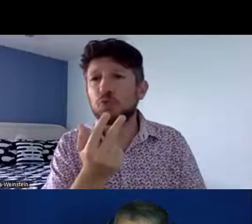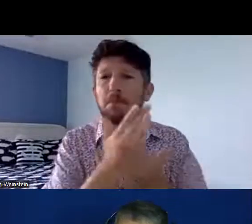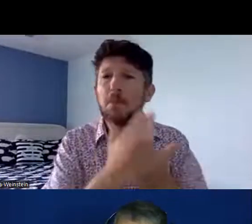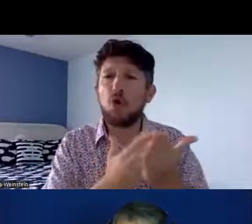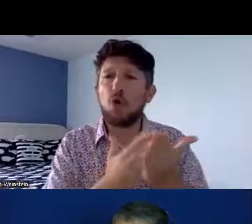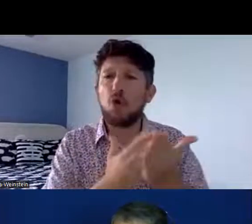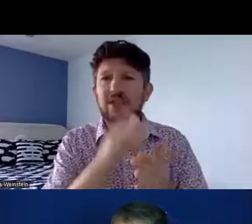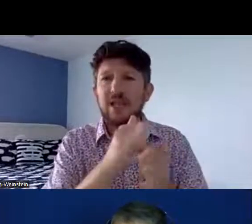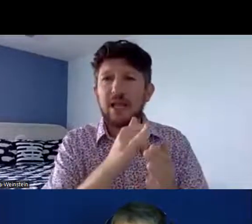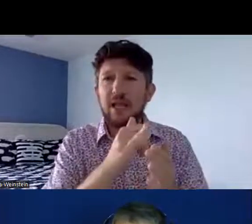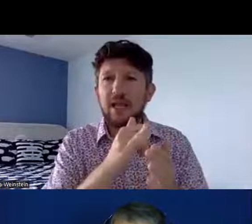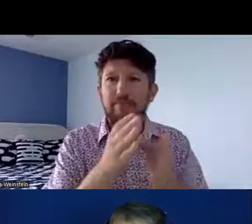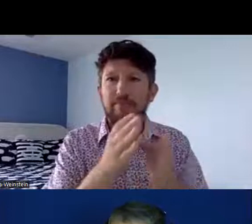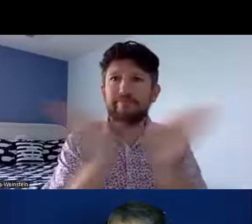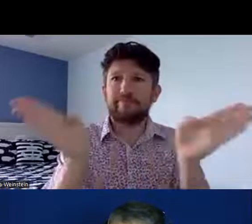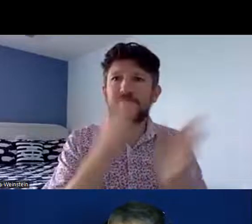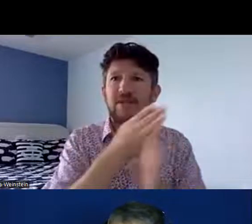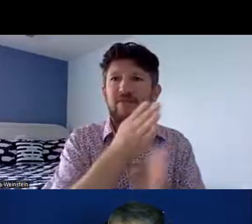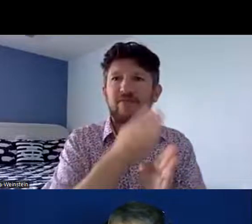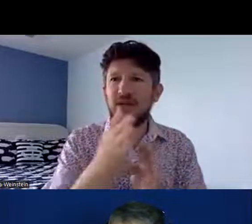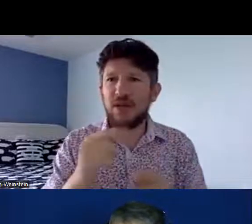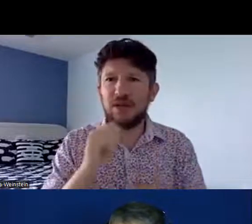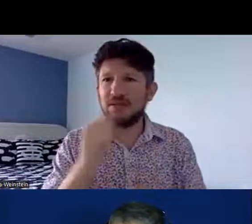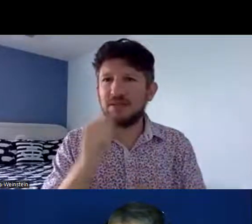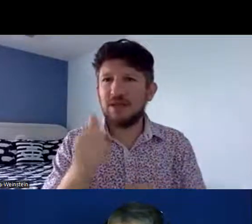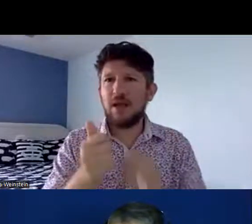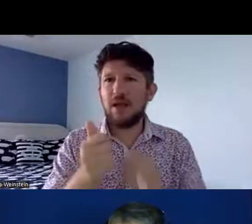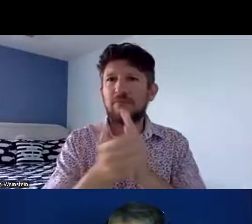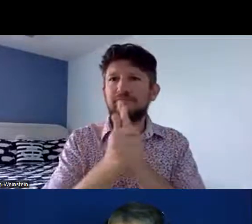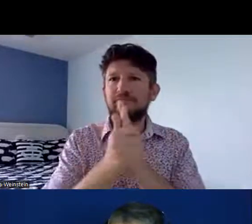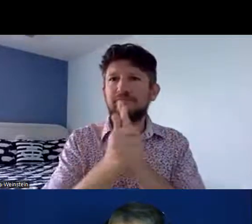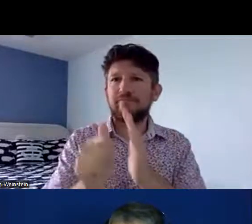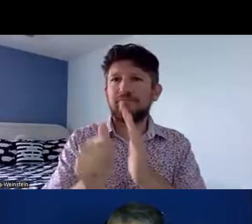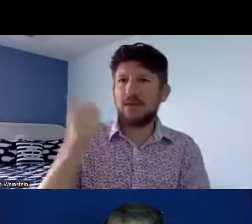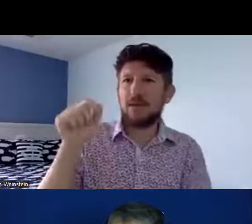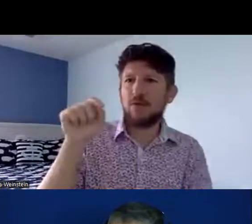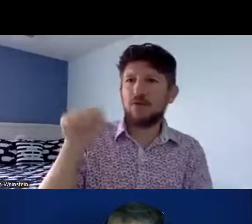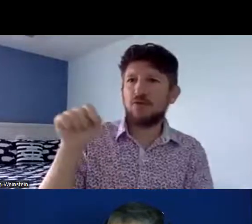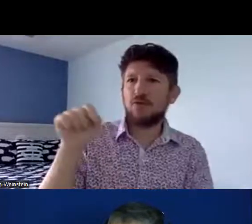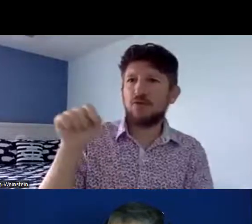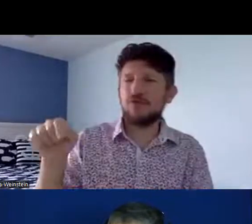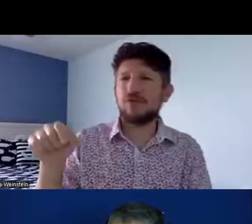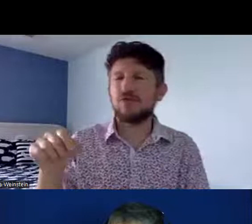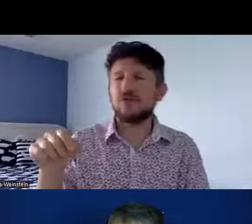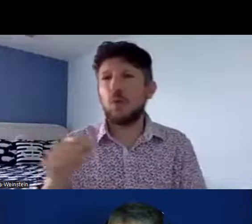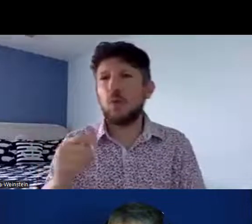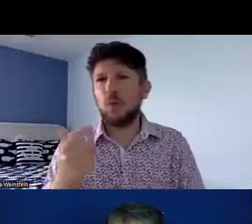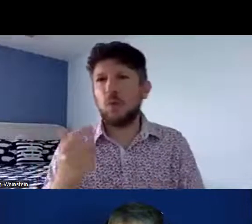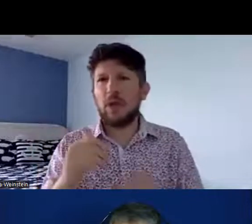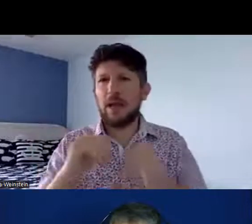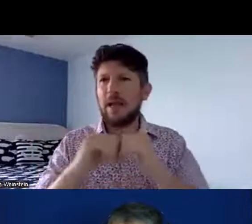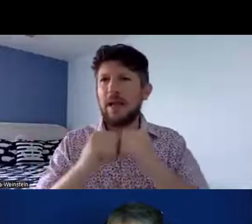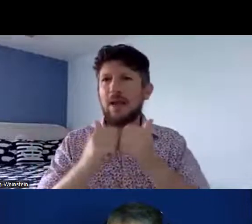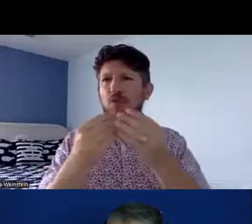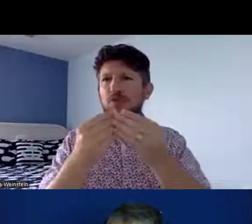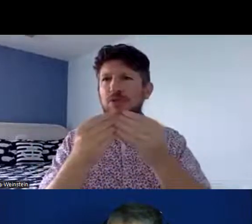competency in maybe one or two or three different parts, but there's an entire field or spectrum.